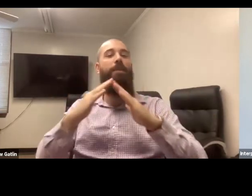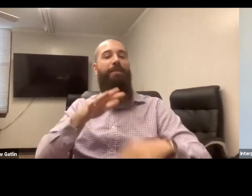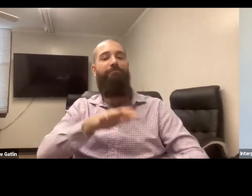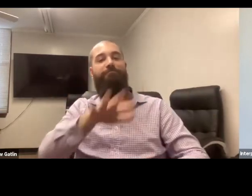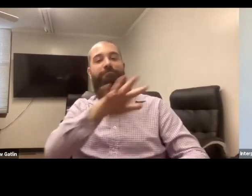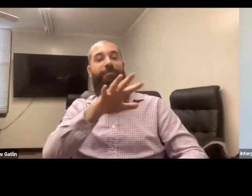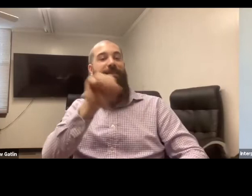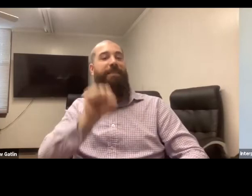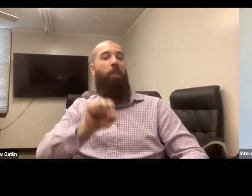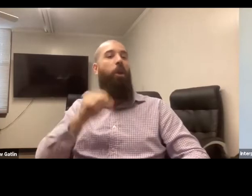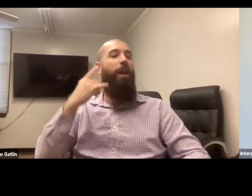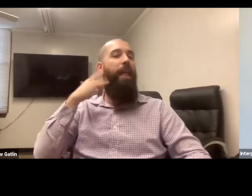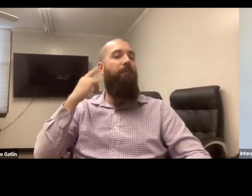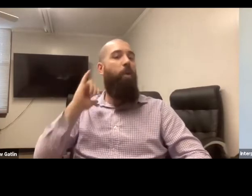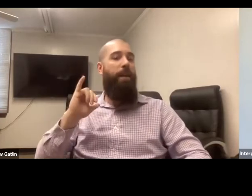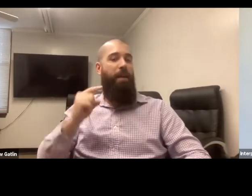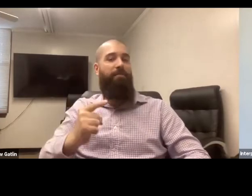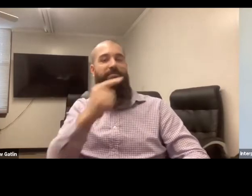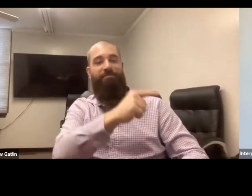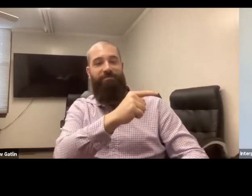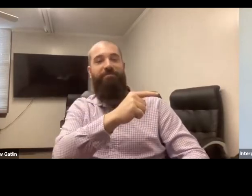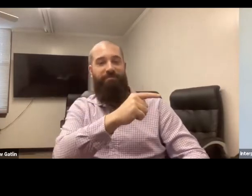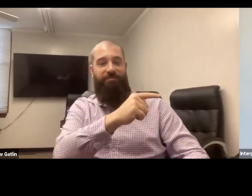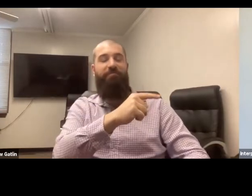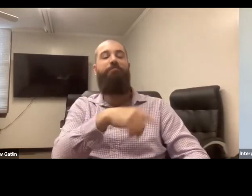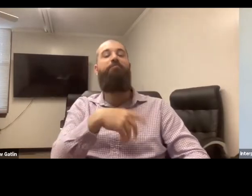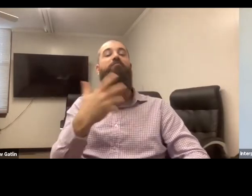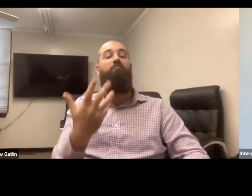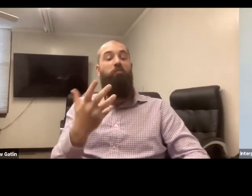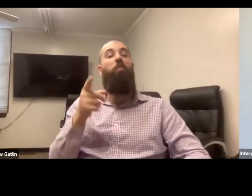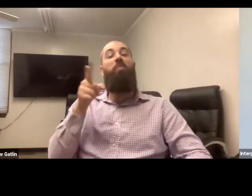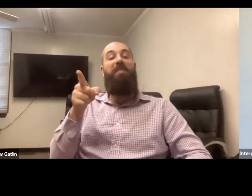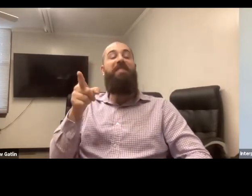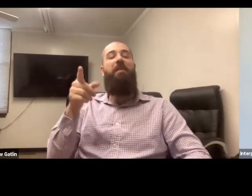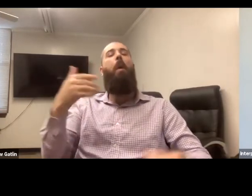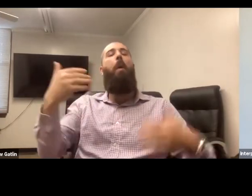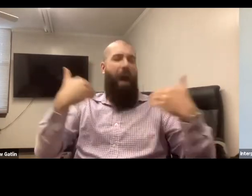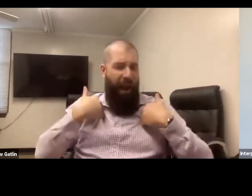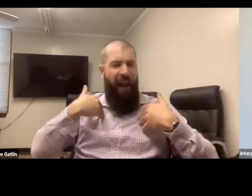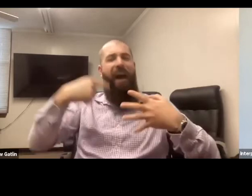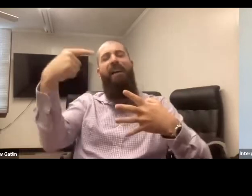with the deaf community in Southern California.